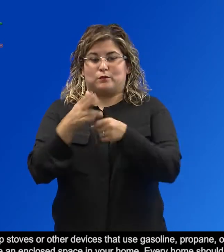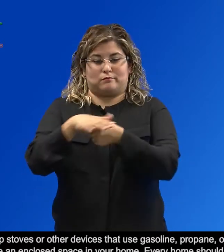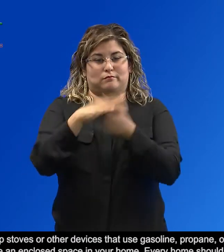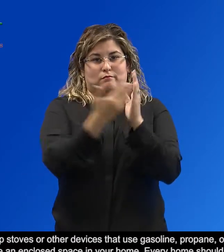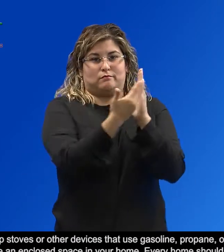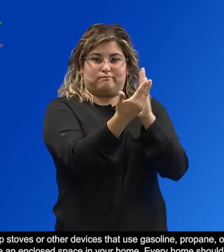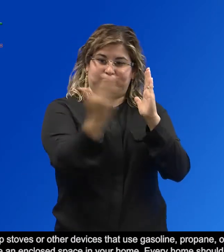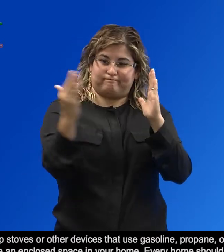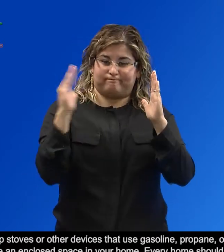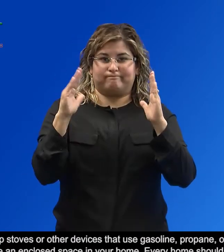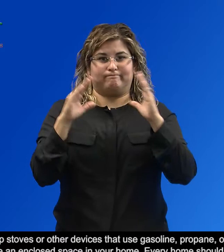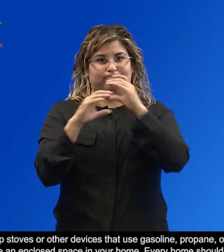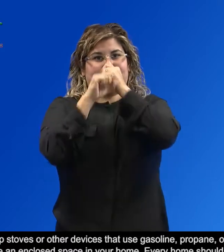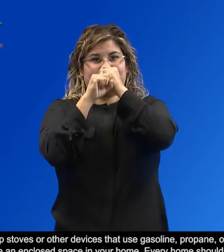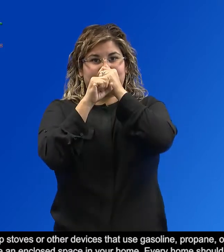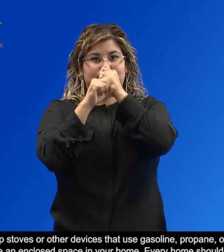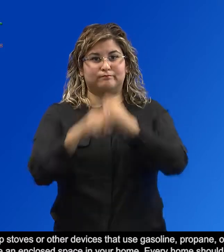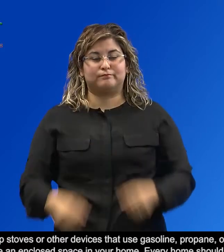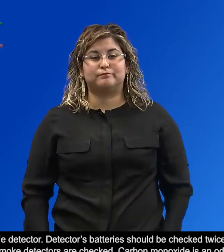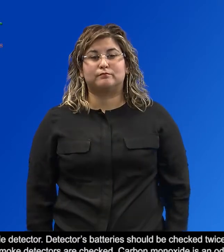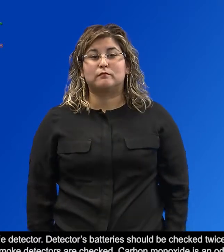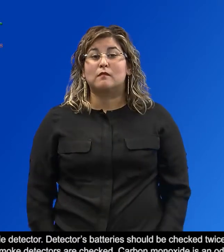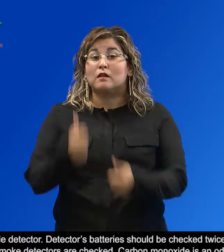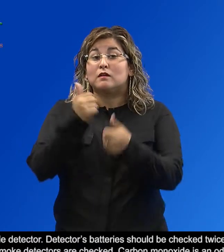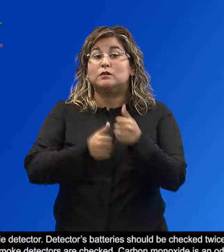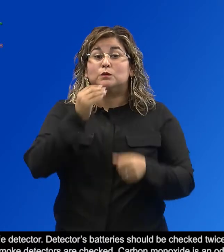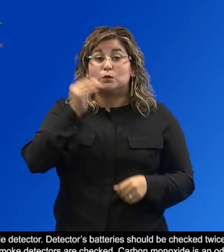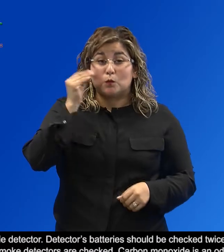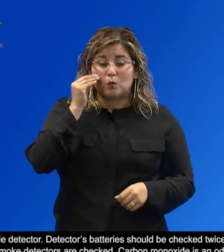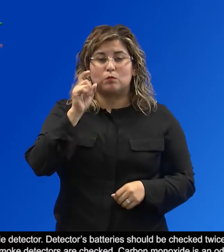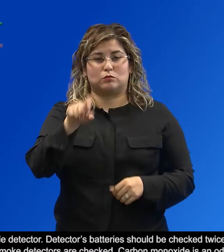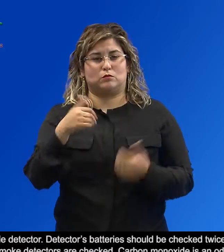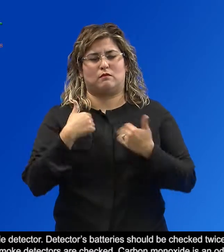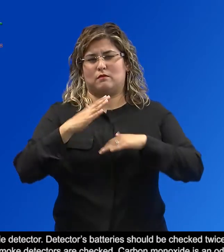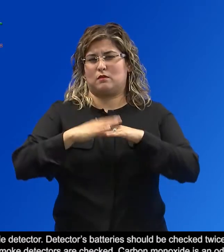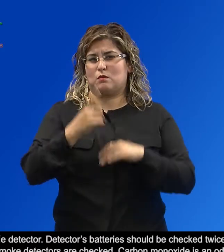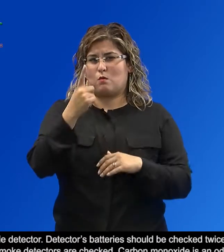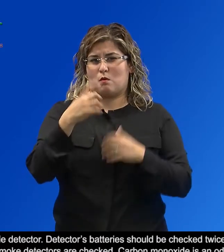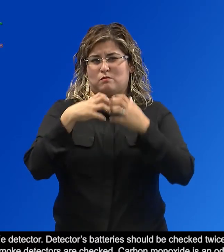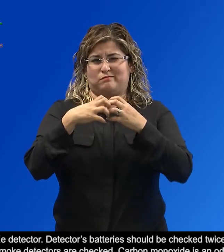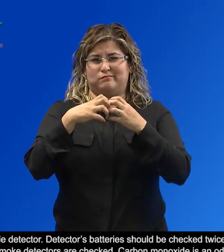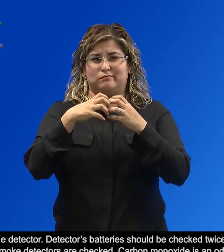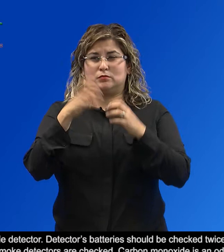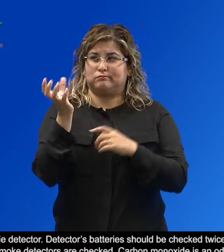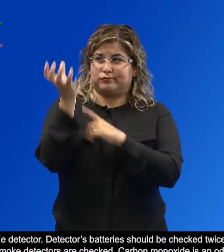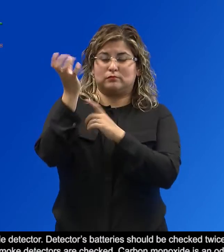Every home should have at least one working carbon monoxide detector. Detectors' batteries should